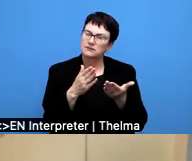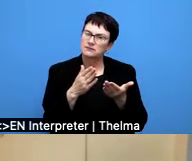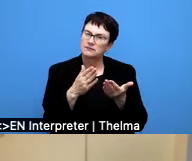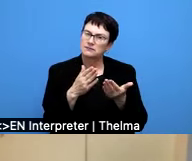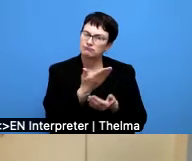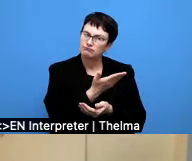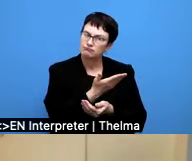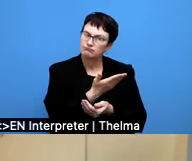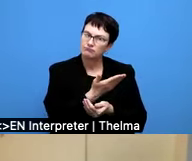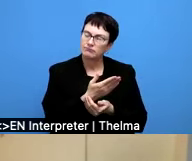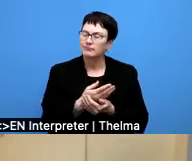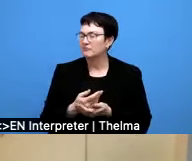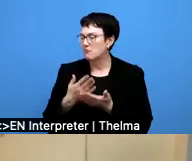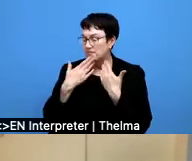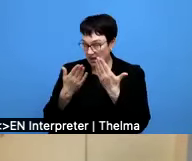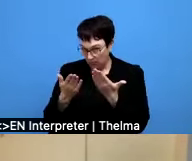Thank you, Amba.